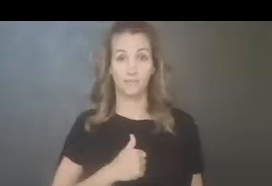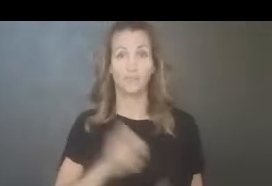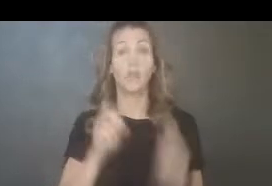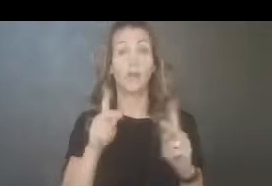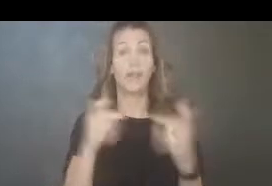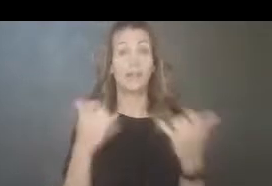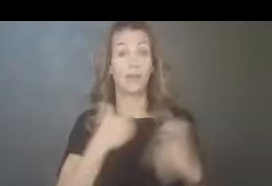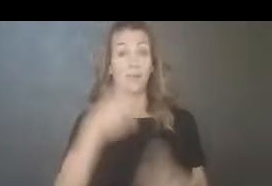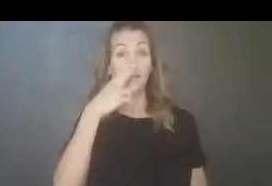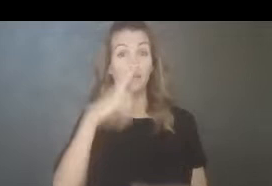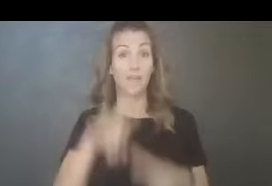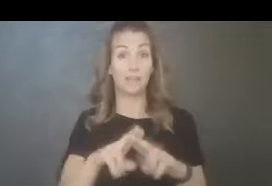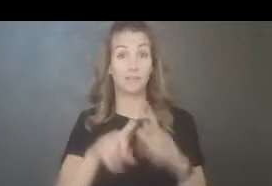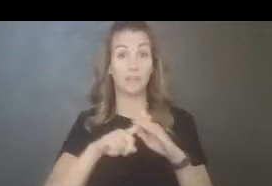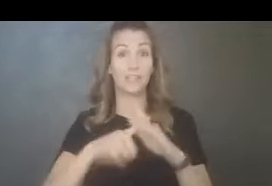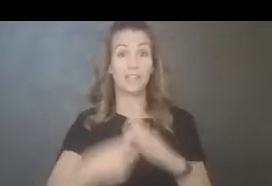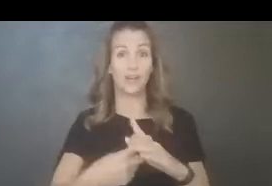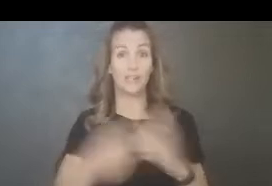here. We're gonna get started.